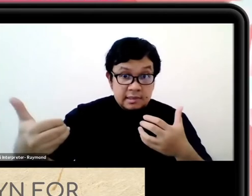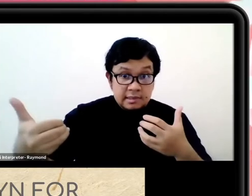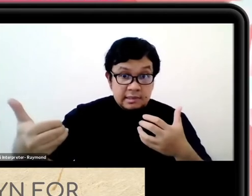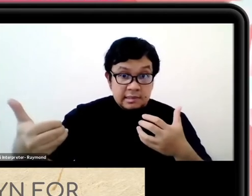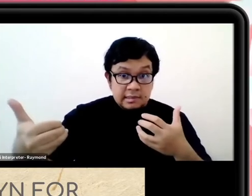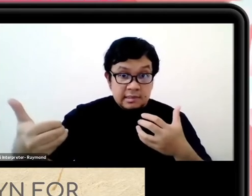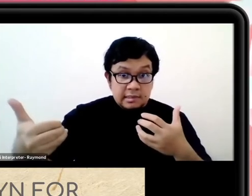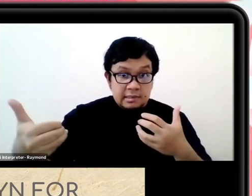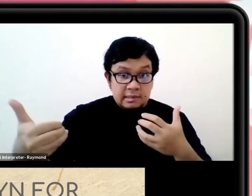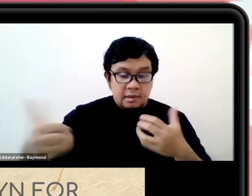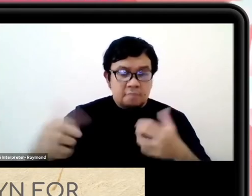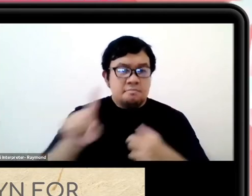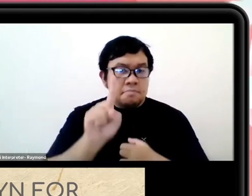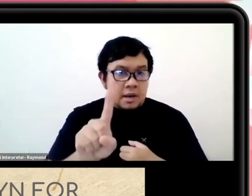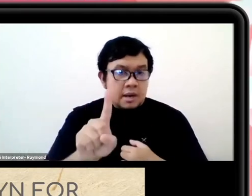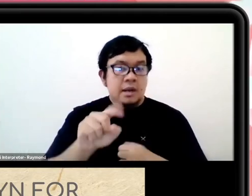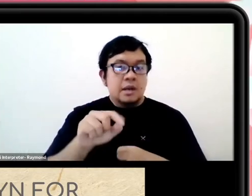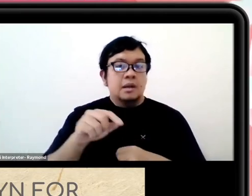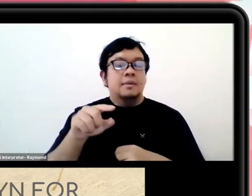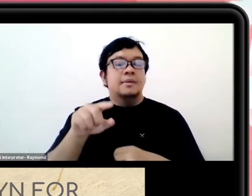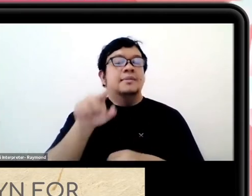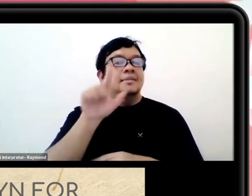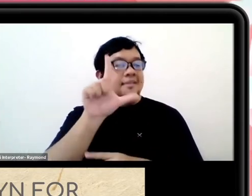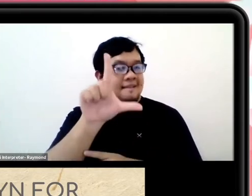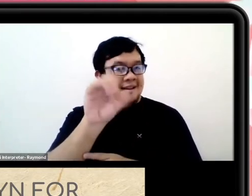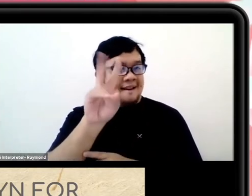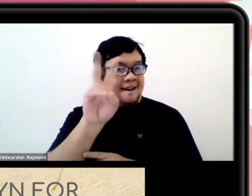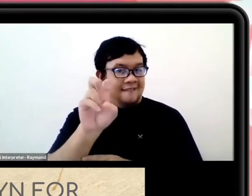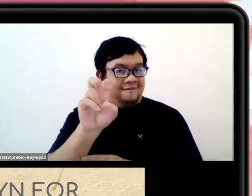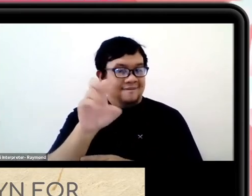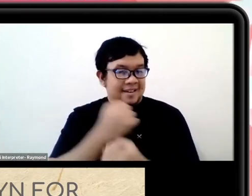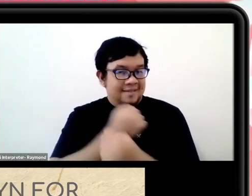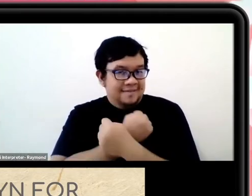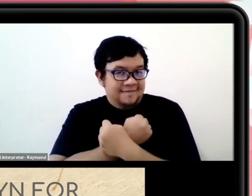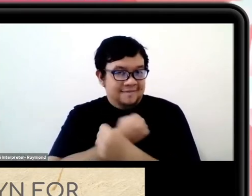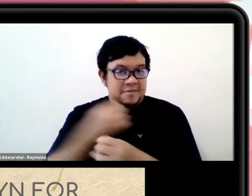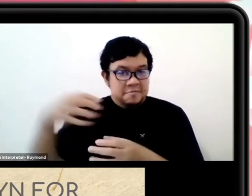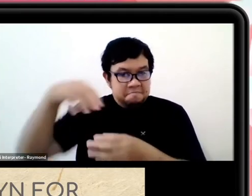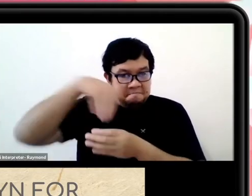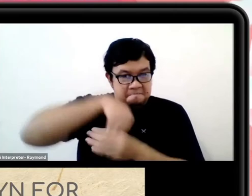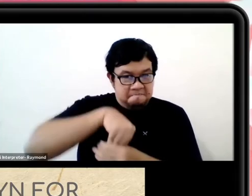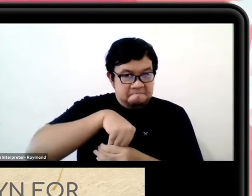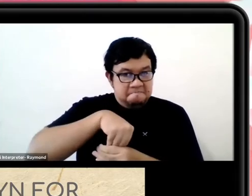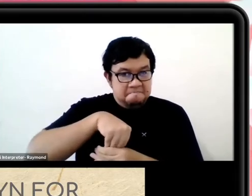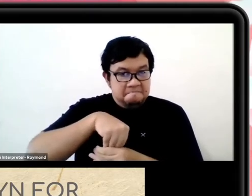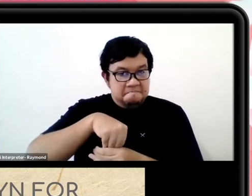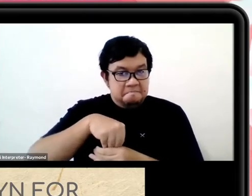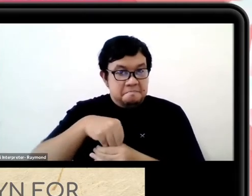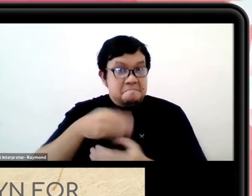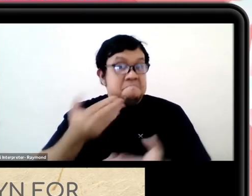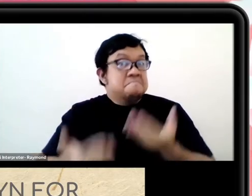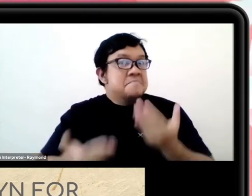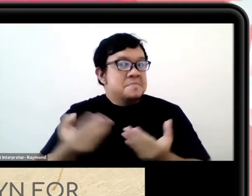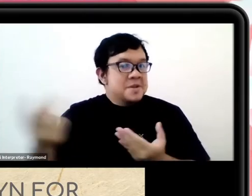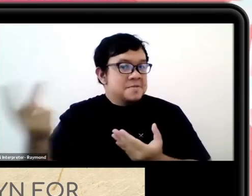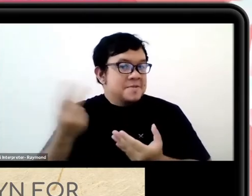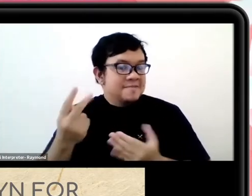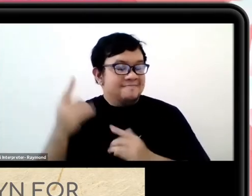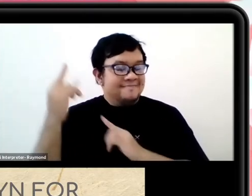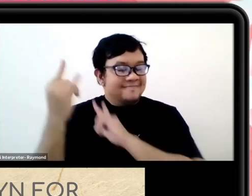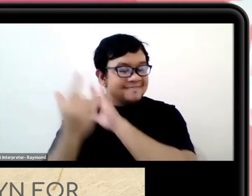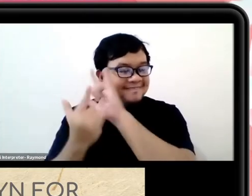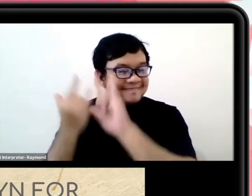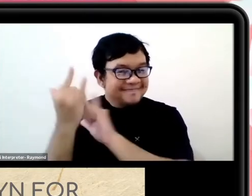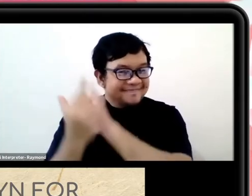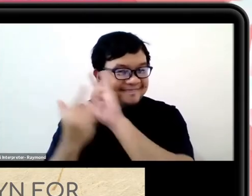we may call it virtual love affair. So this is, you know, I had a relationship when I was writing